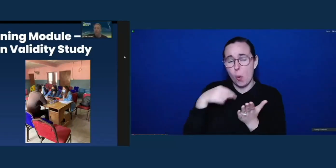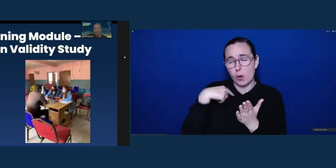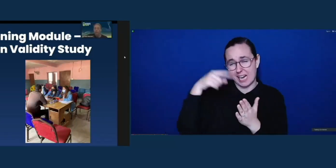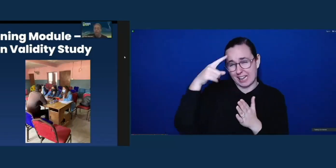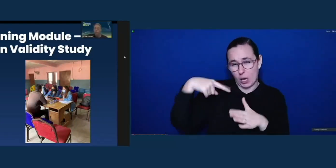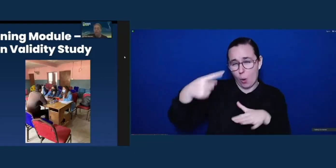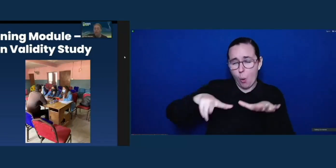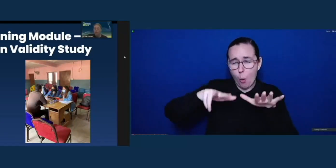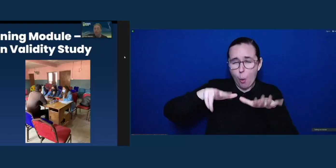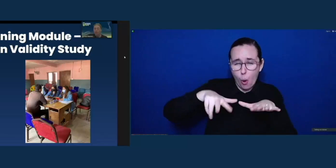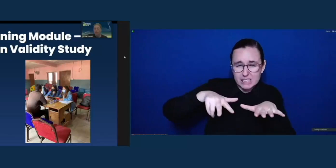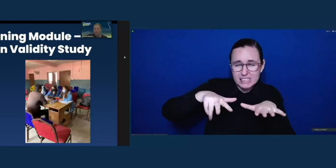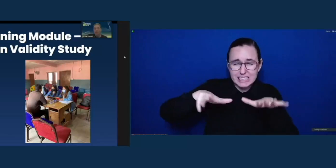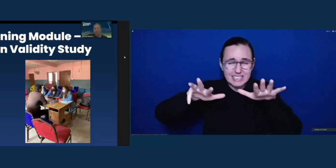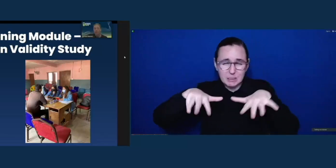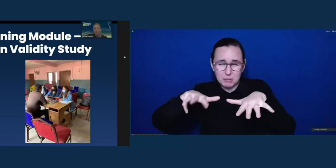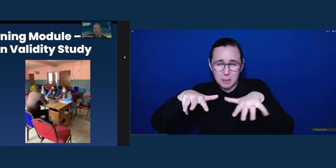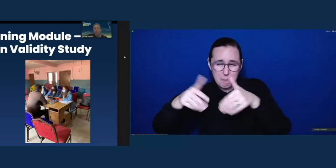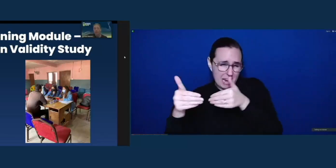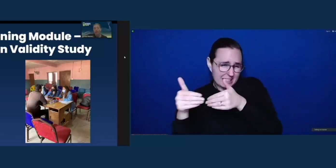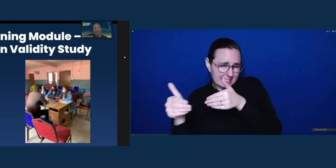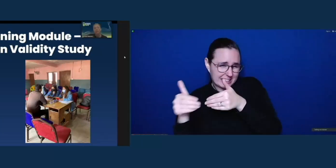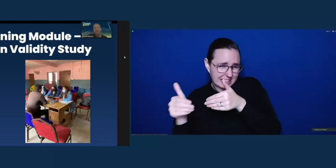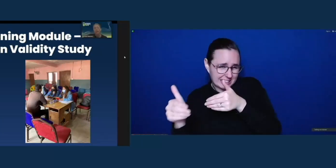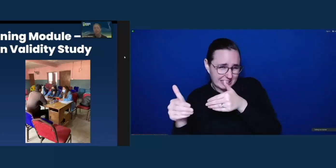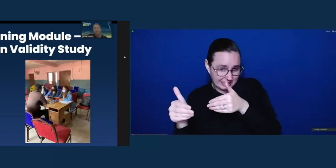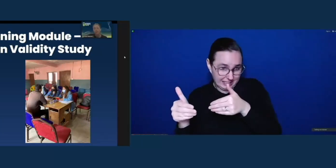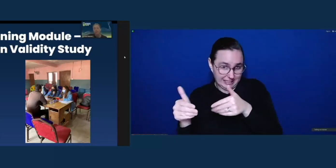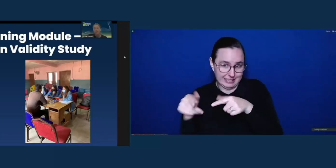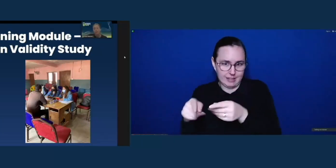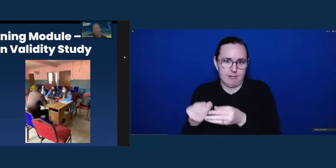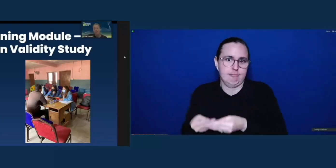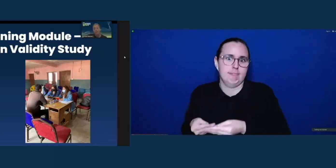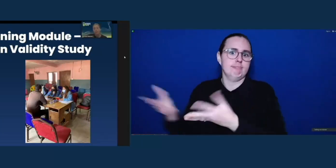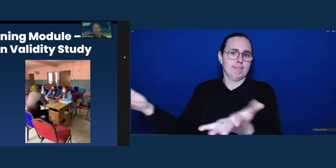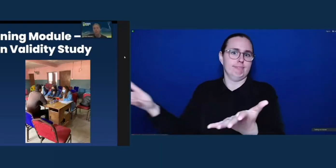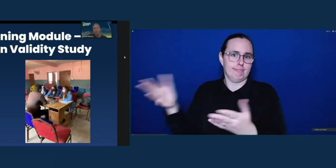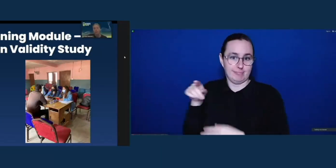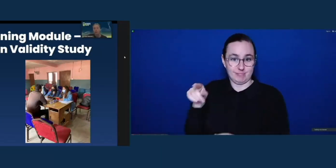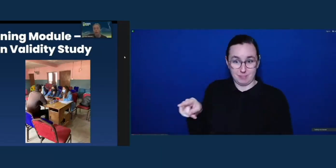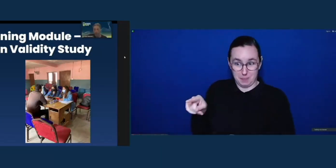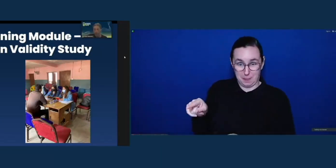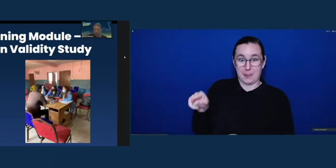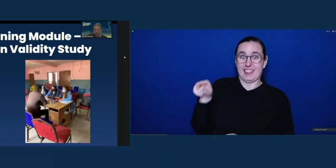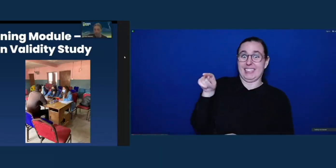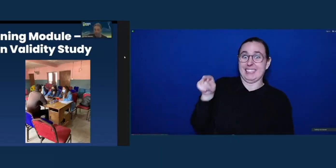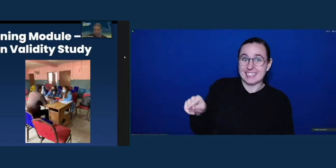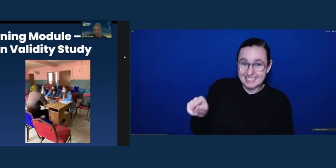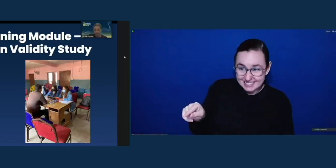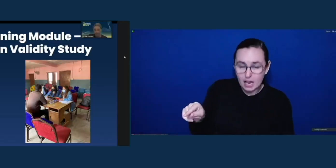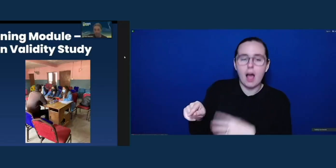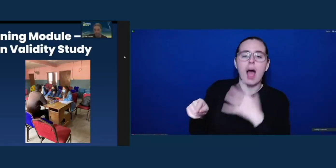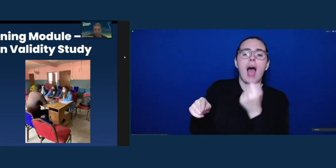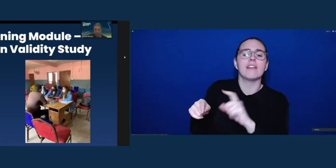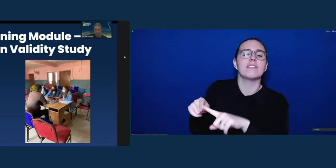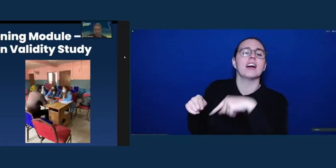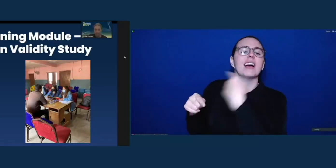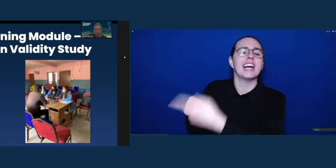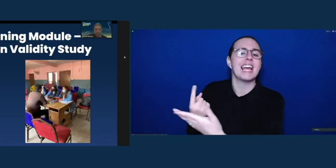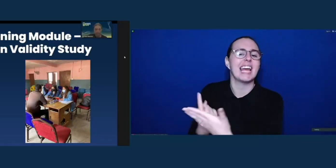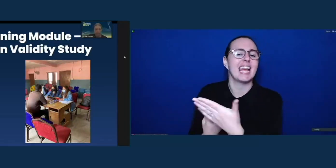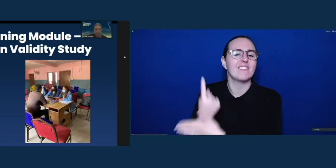there will be a dissemination event sharing the high-level findings in mid-August.